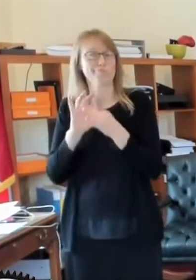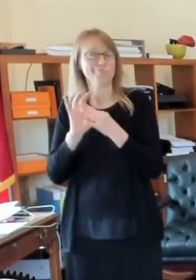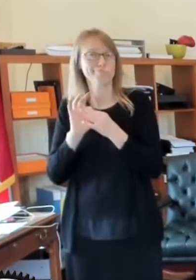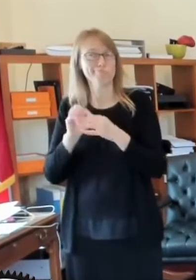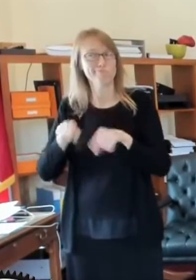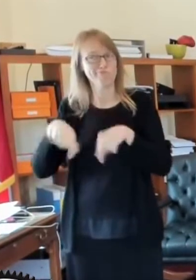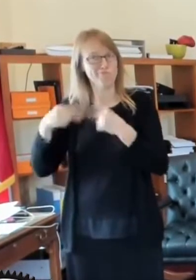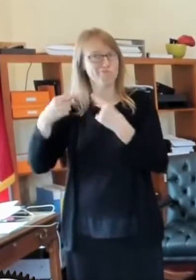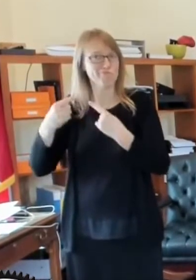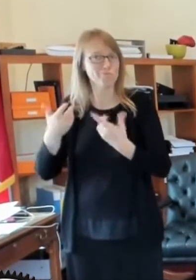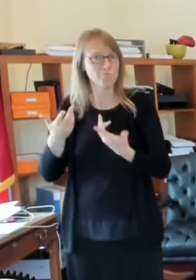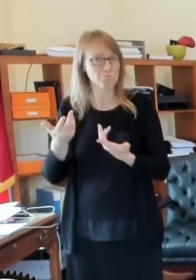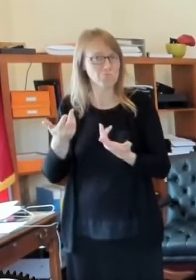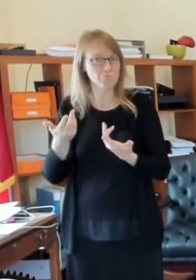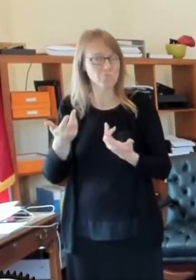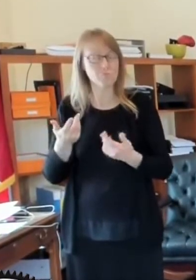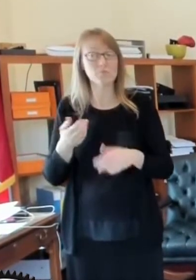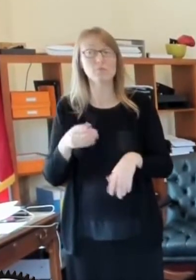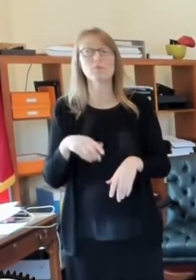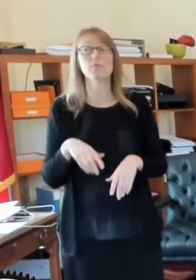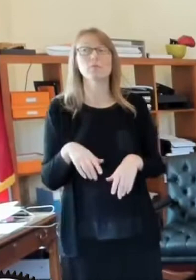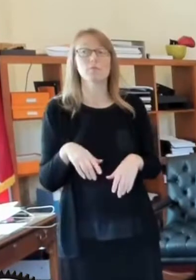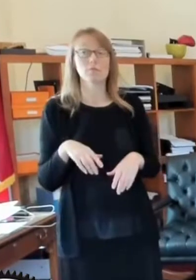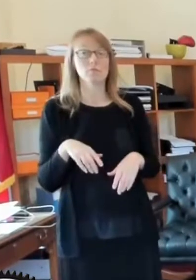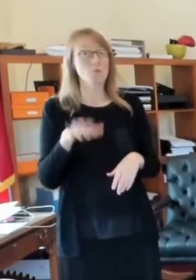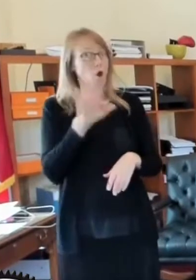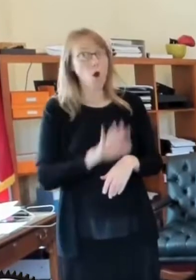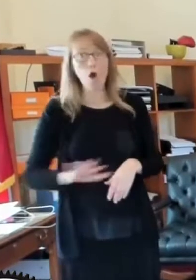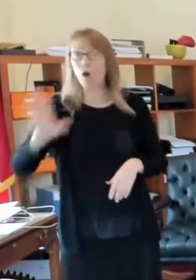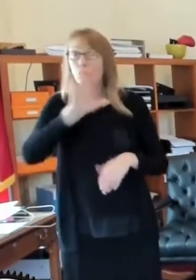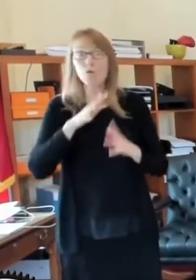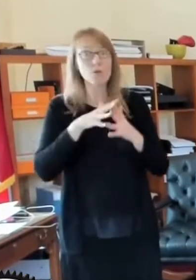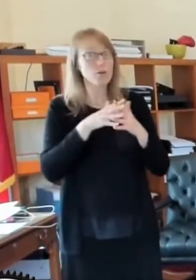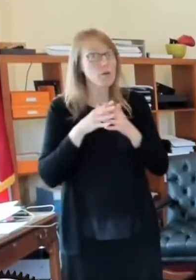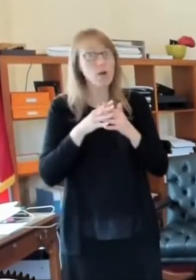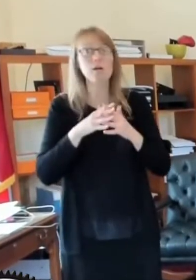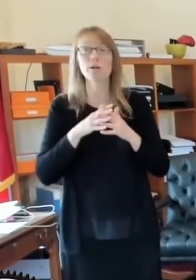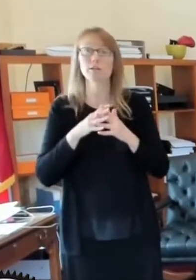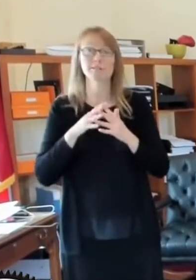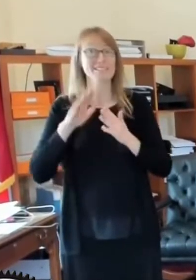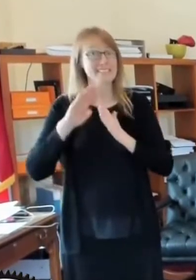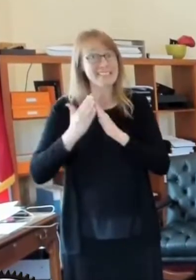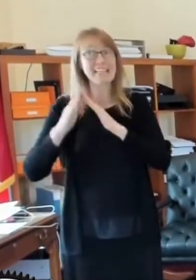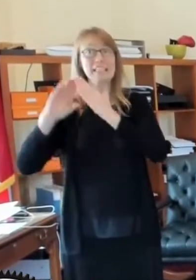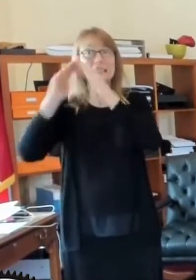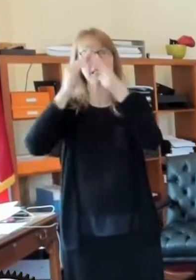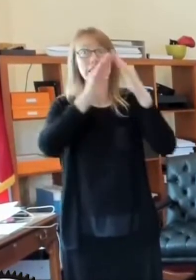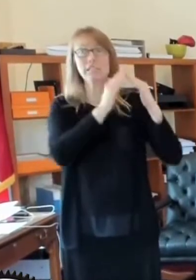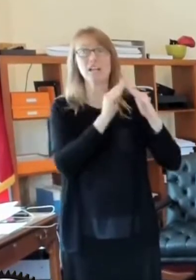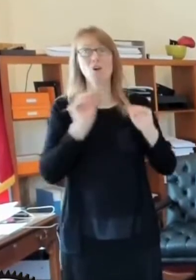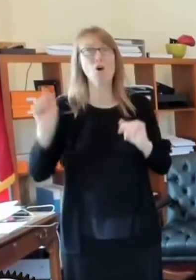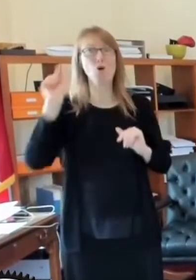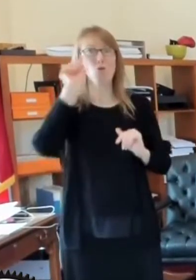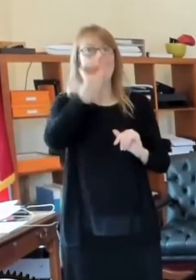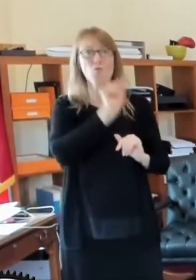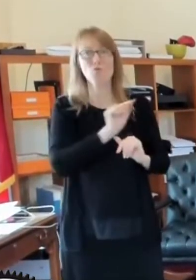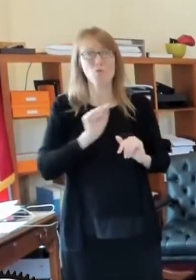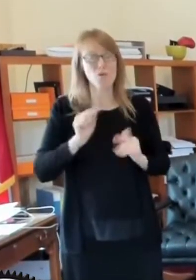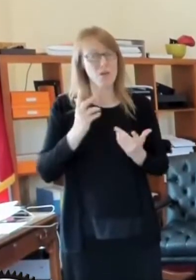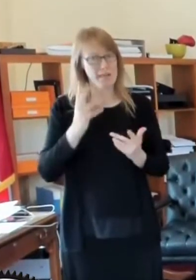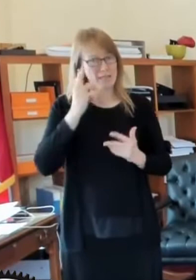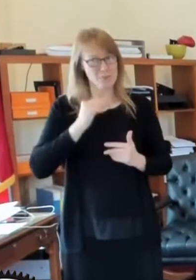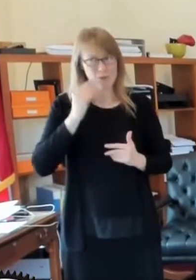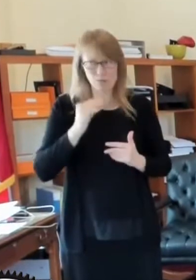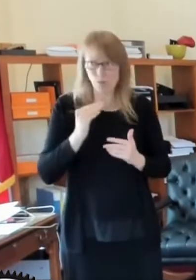this is happening across the country. Every major city is talking about this and experiencing this uptick in